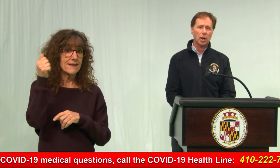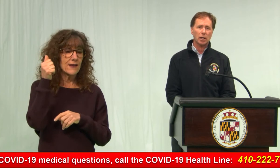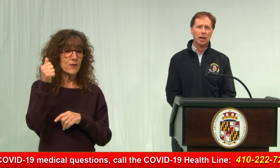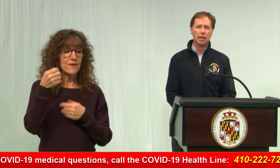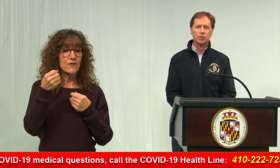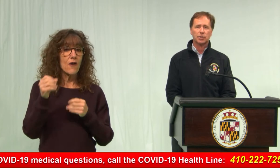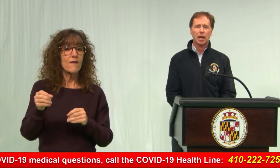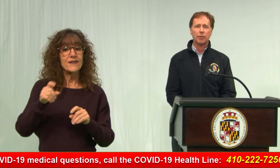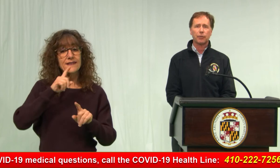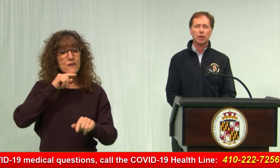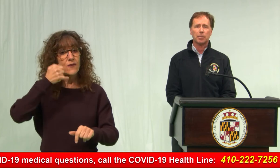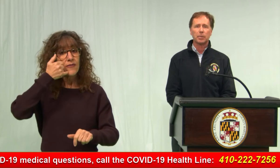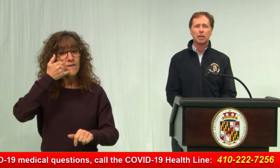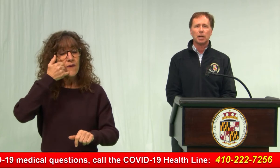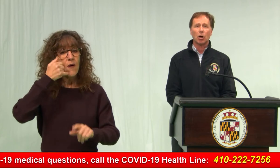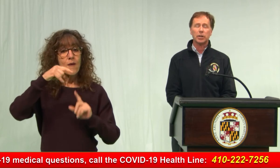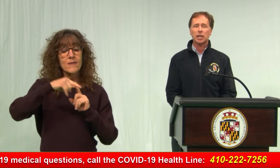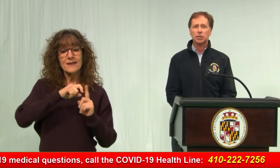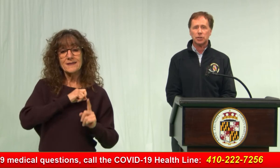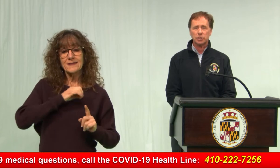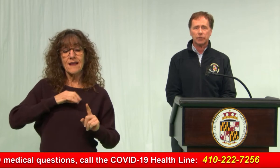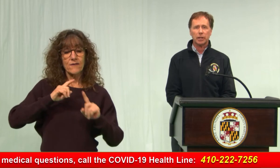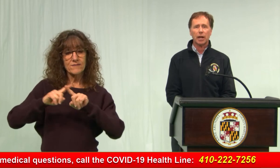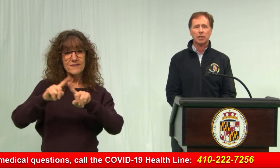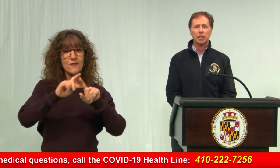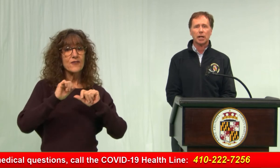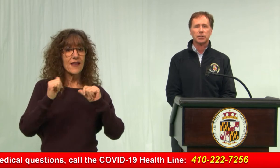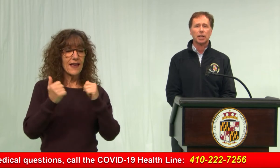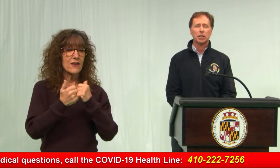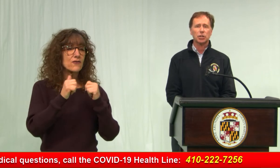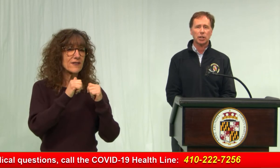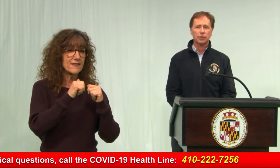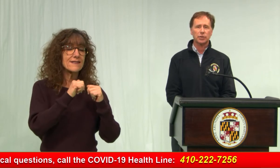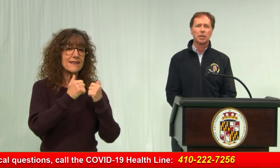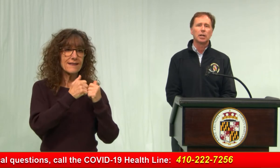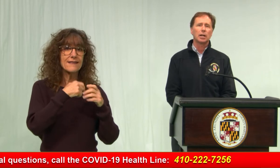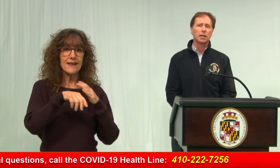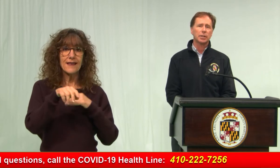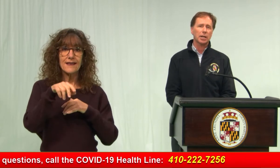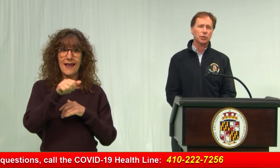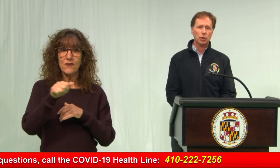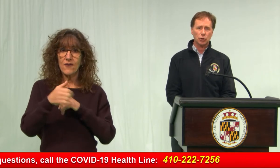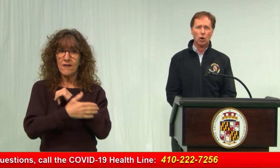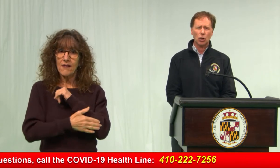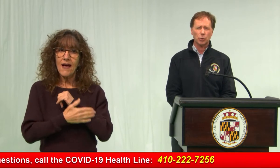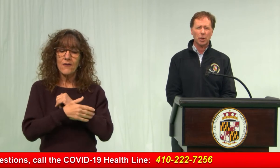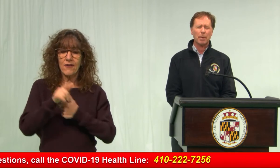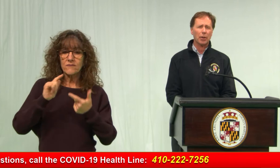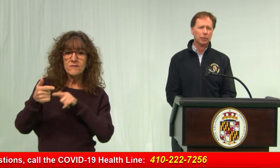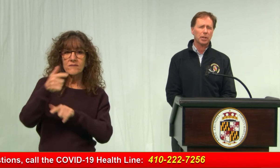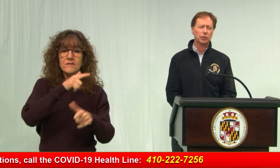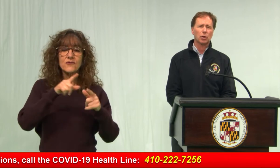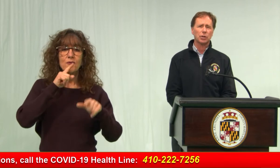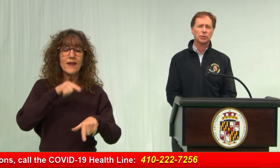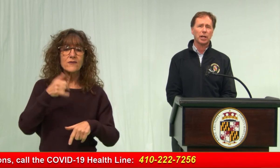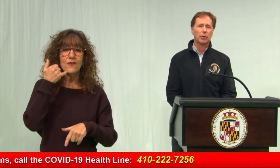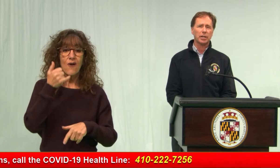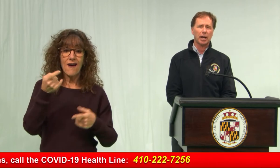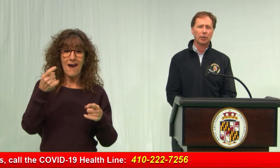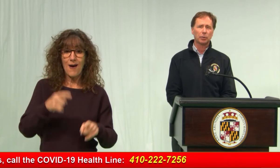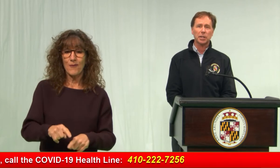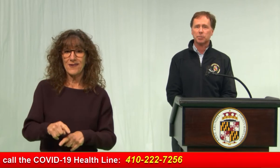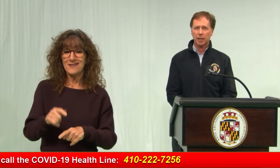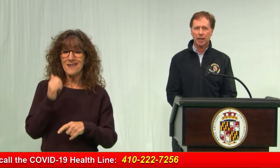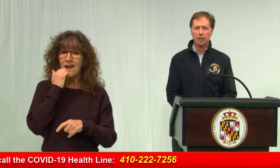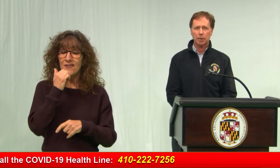phones, as well as staff from all the agencies of the county taking shifts to answer those calls. We're at about 300 calls a day